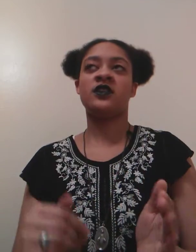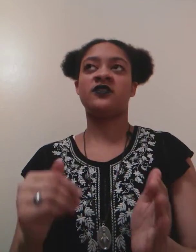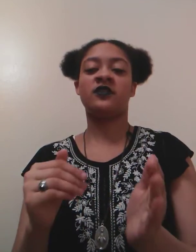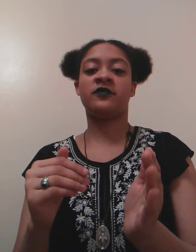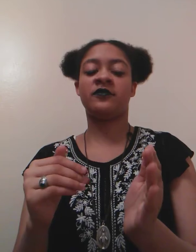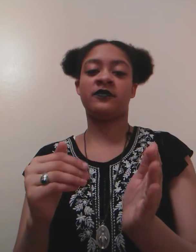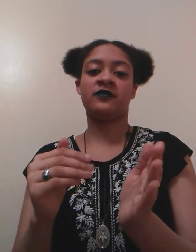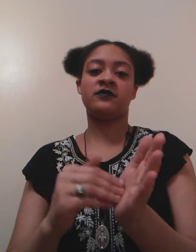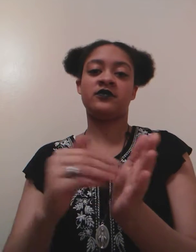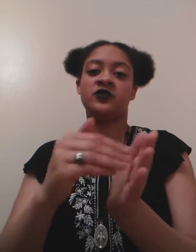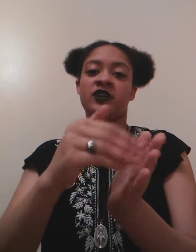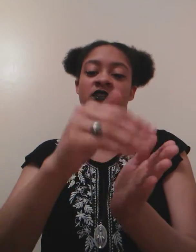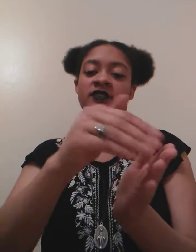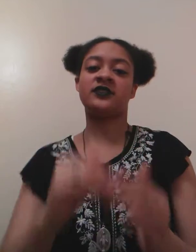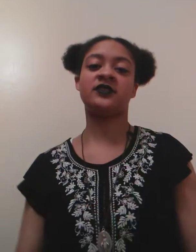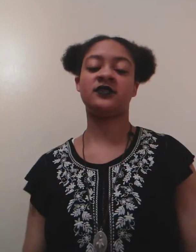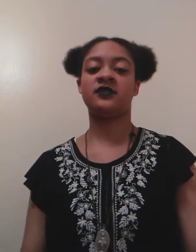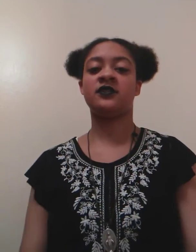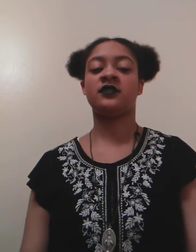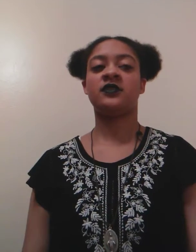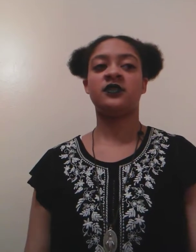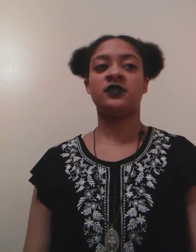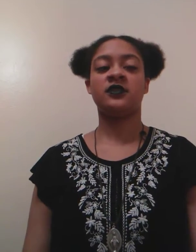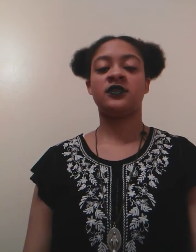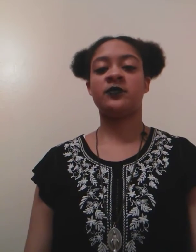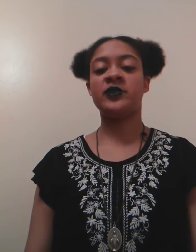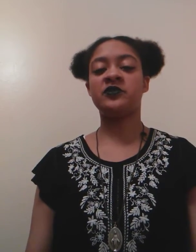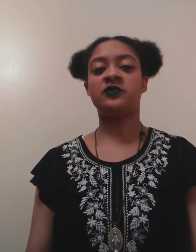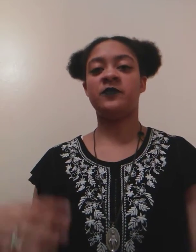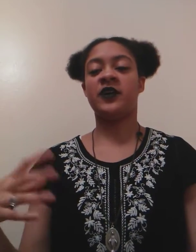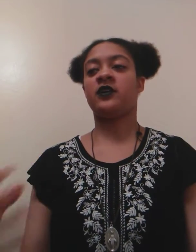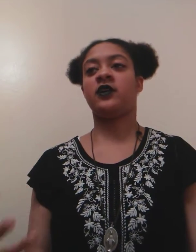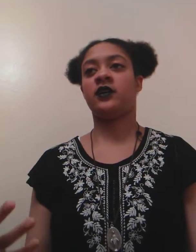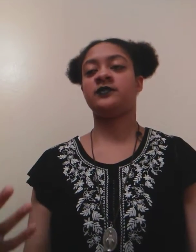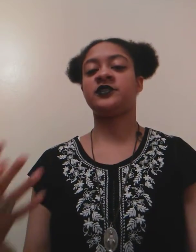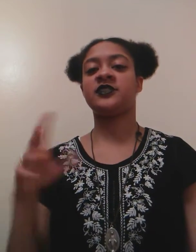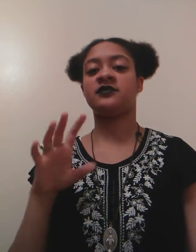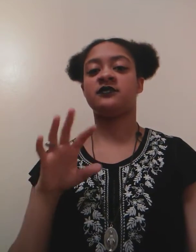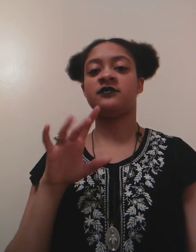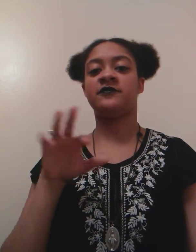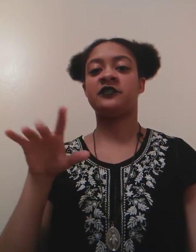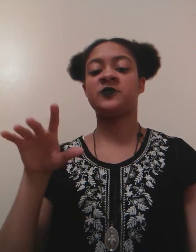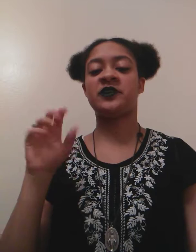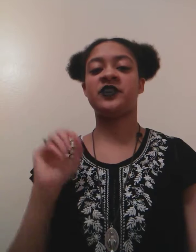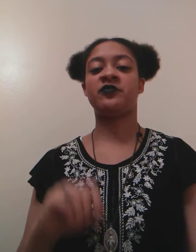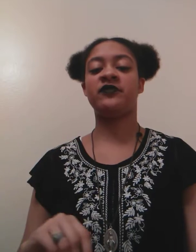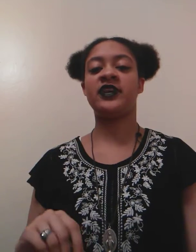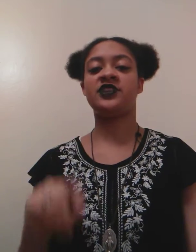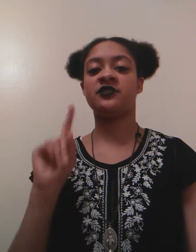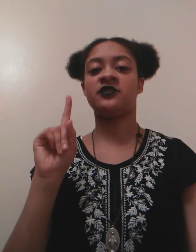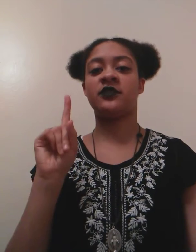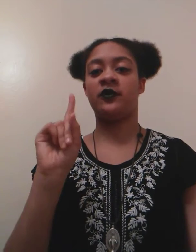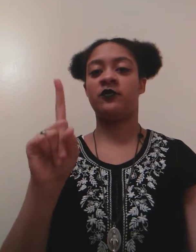instead of doing all of this, some people just fingerspell the abbreviation. So like